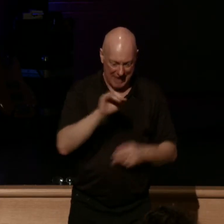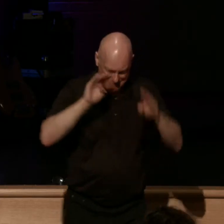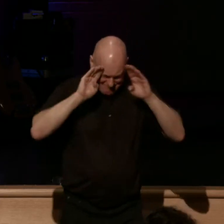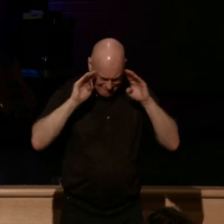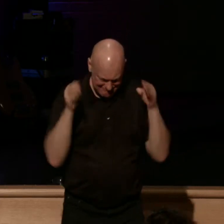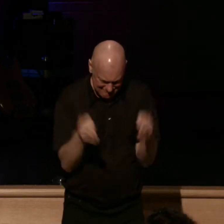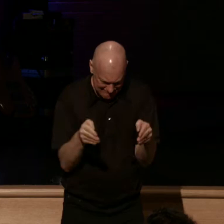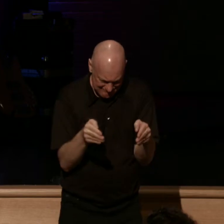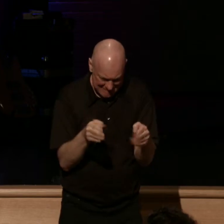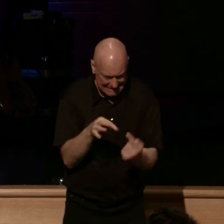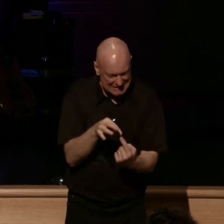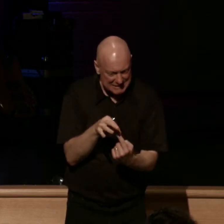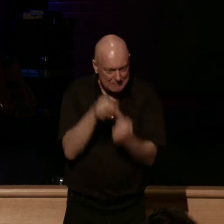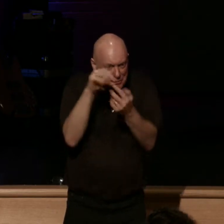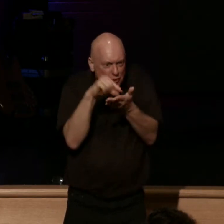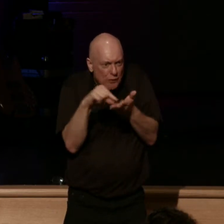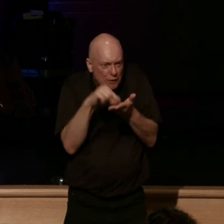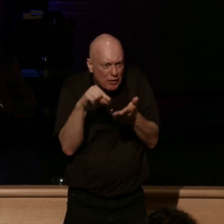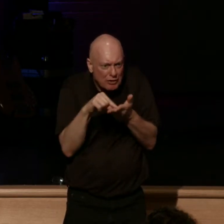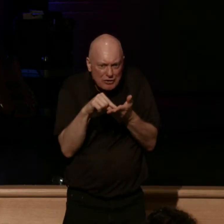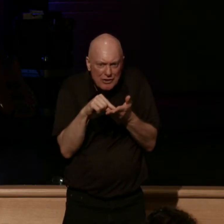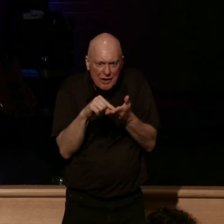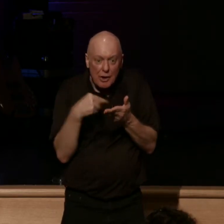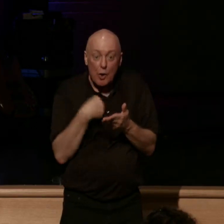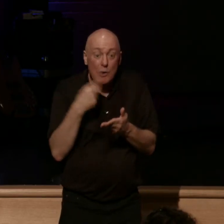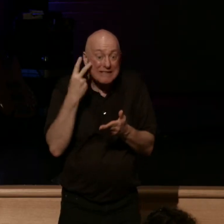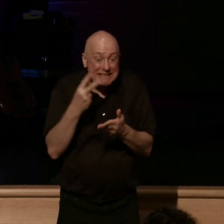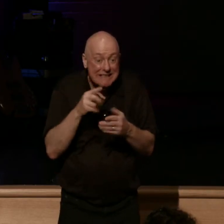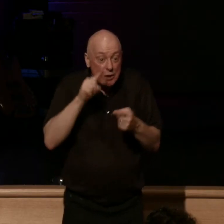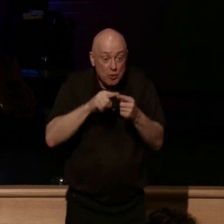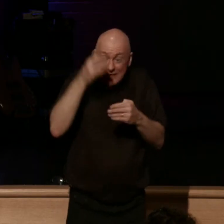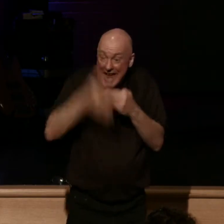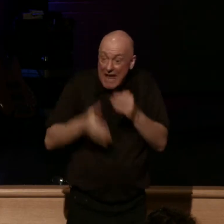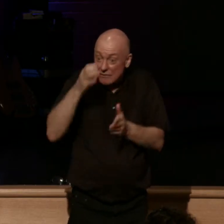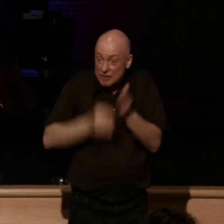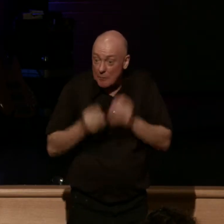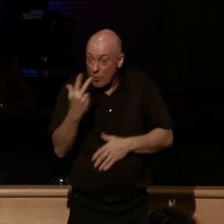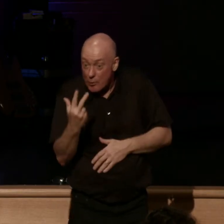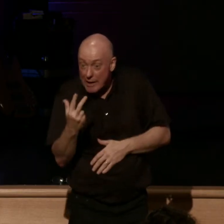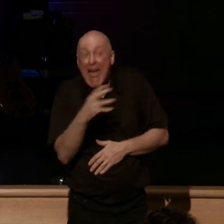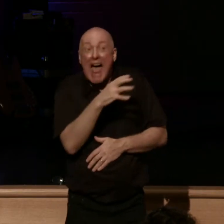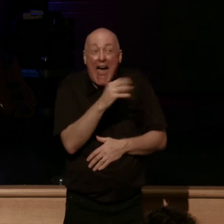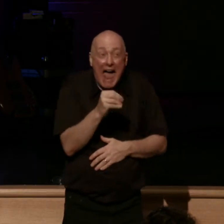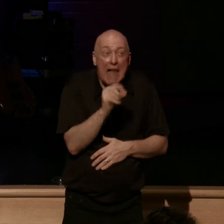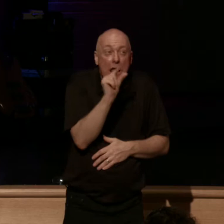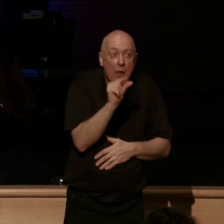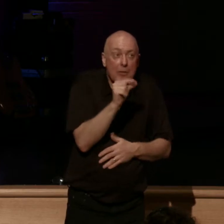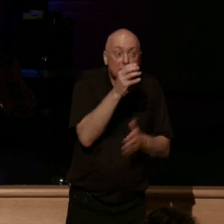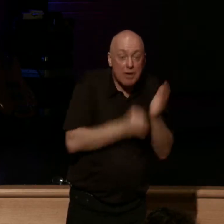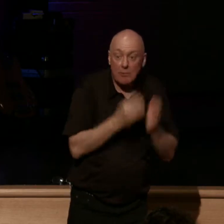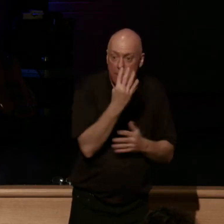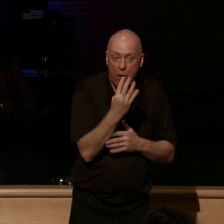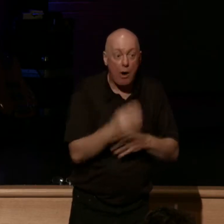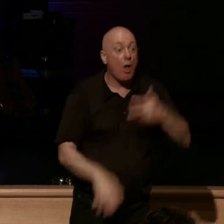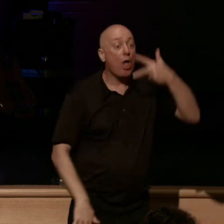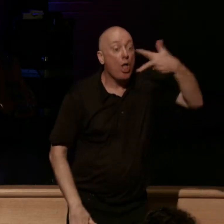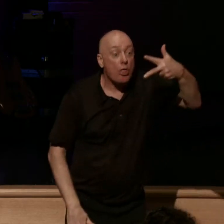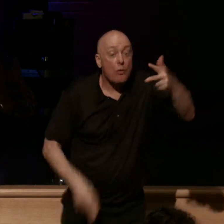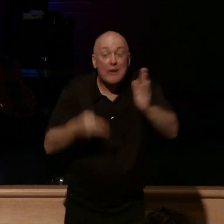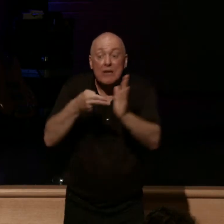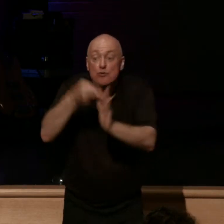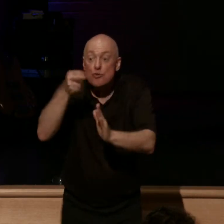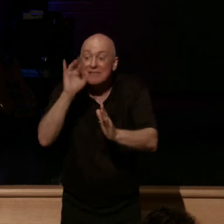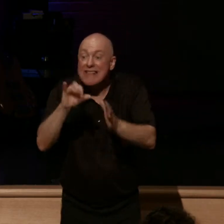And what we will see from the end of chapter 3 as we approach chapter 4, three truths